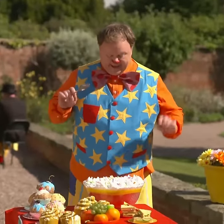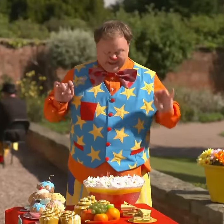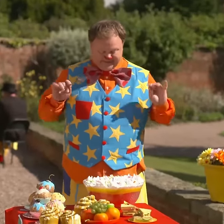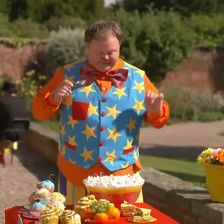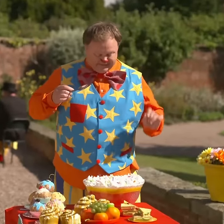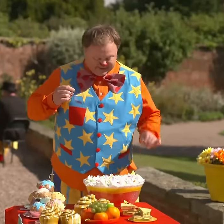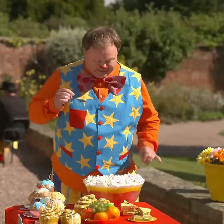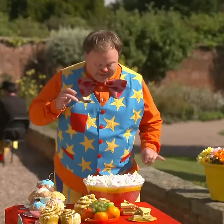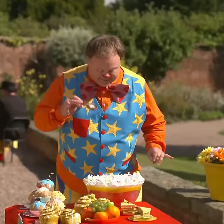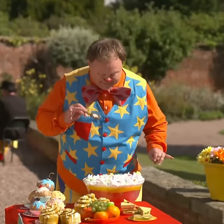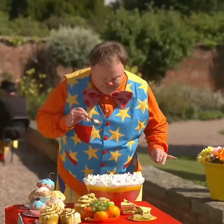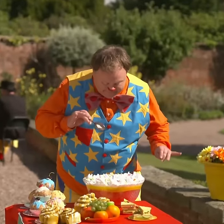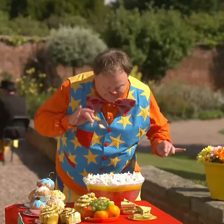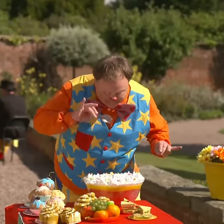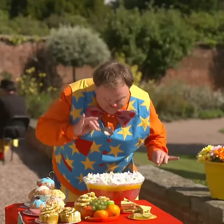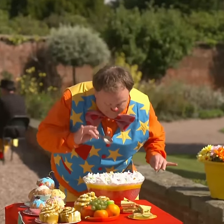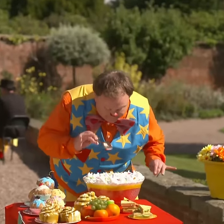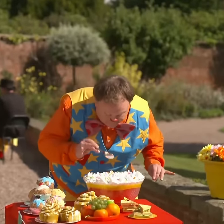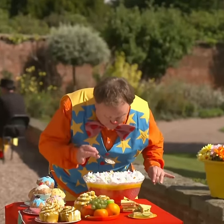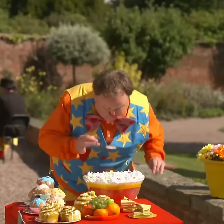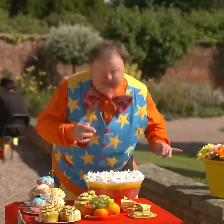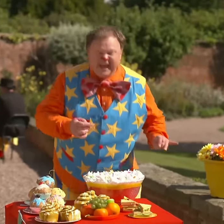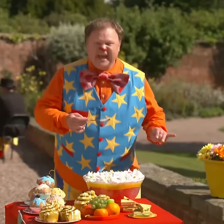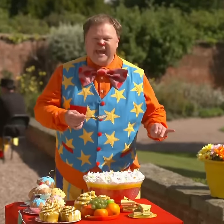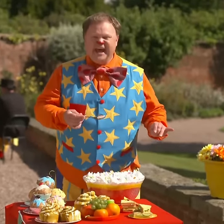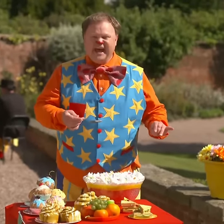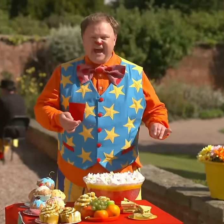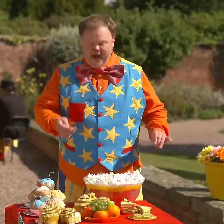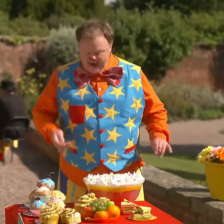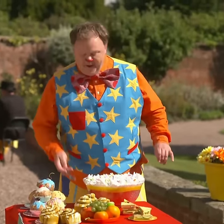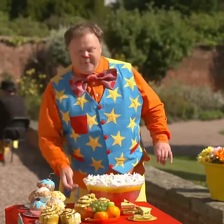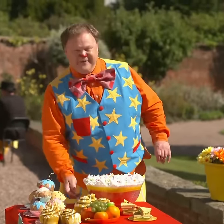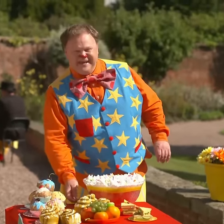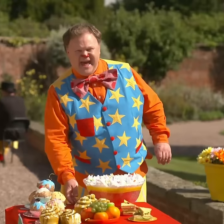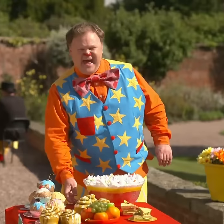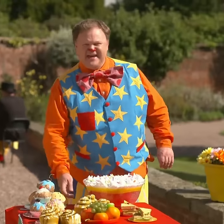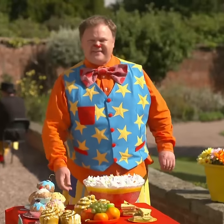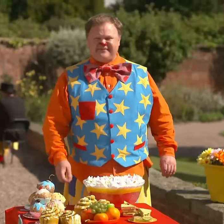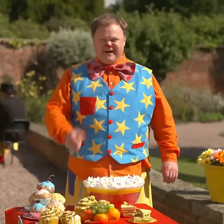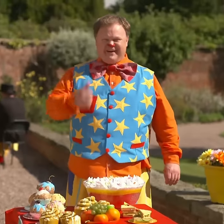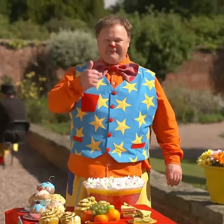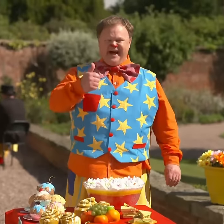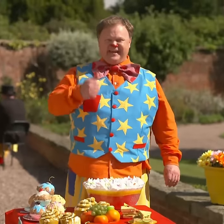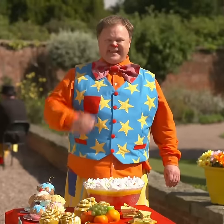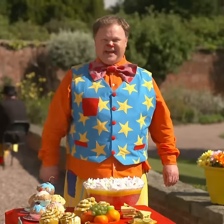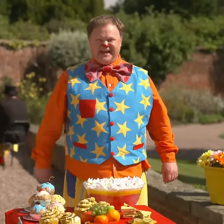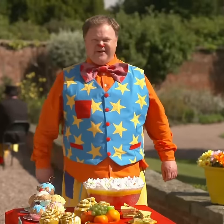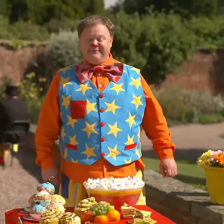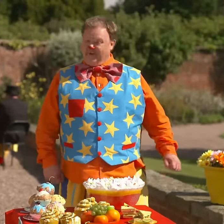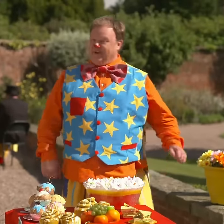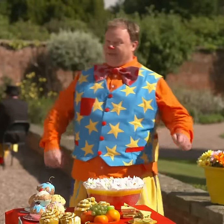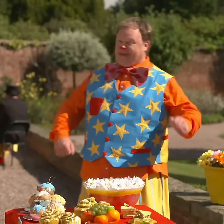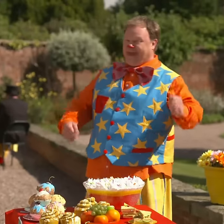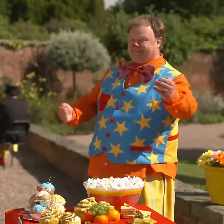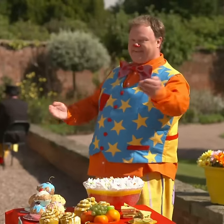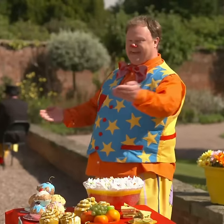I'll just have a little taste of this. How's the party going, Mr. Tumble? Oh, yes! Very well, thank you. All the guests are